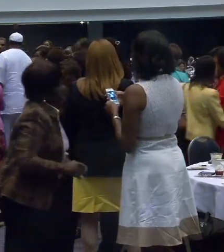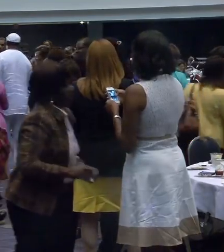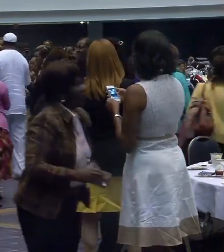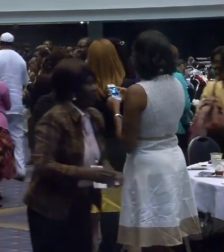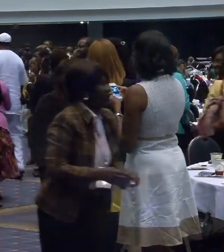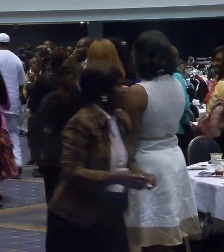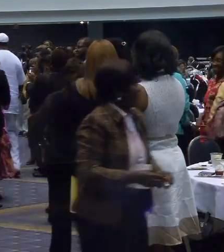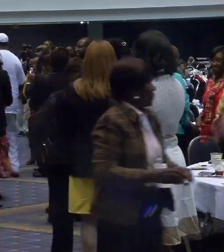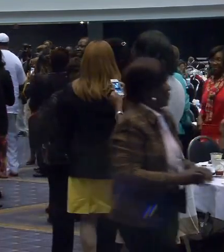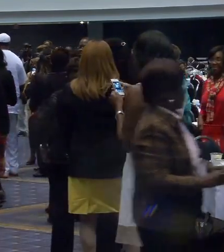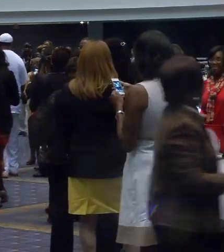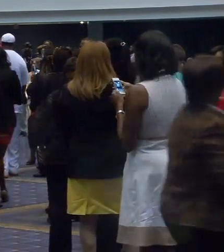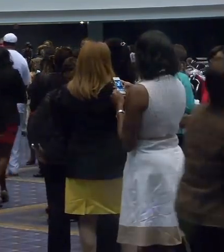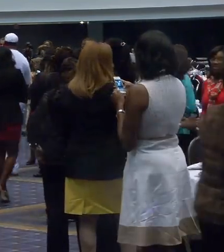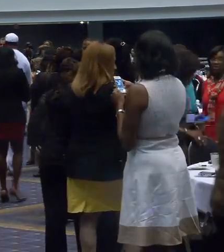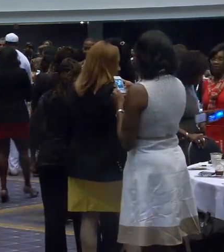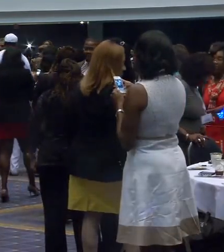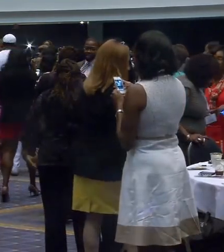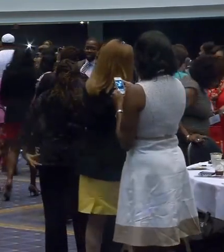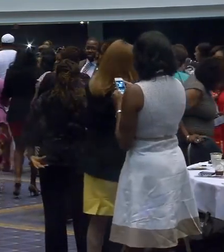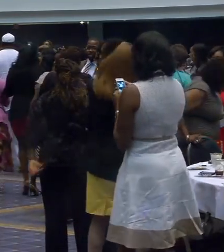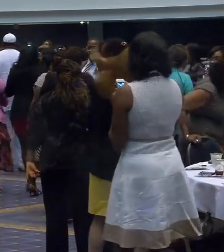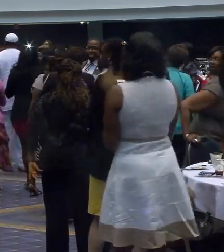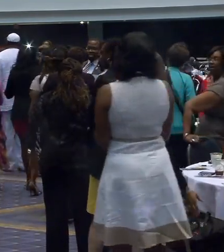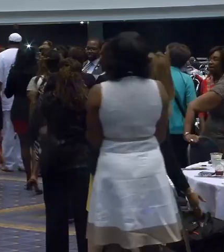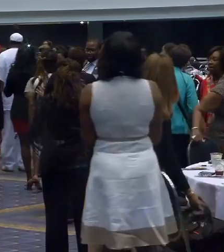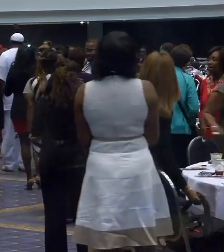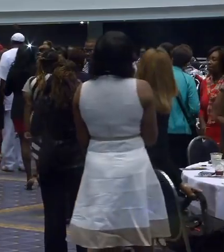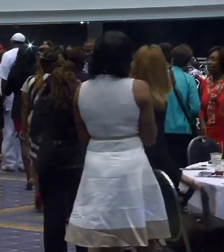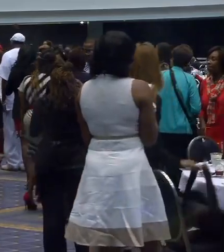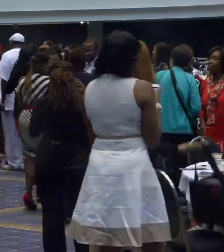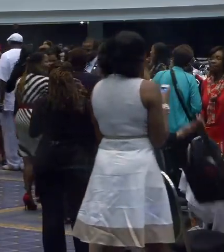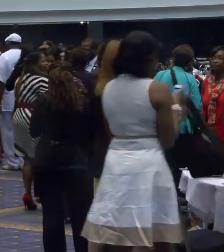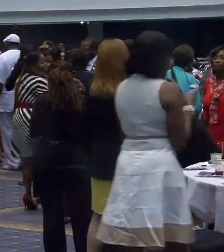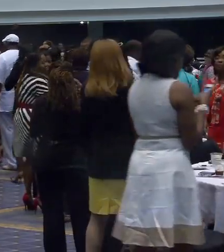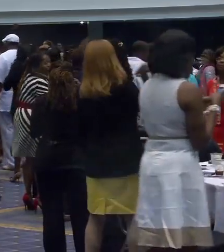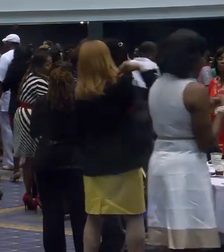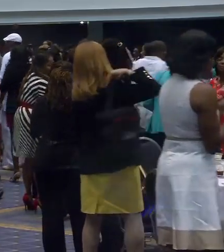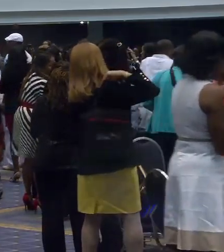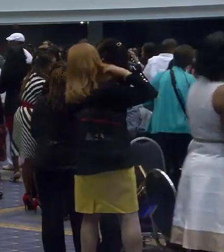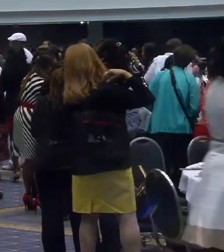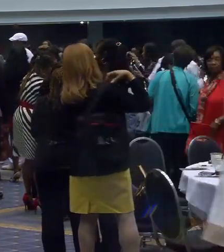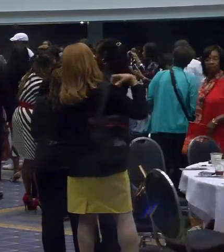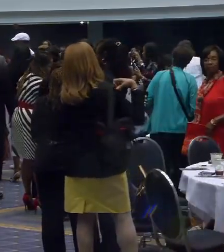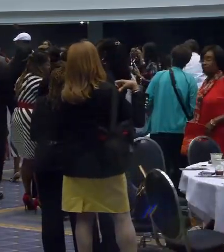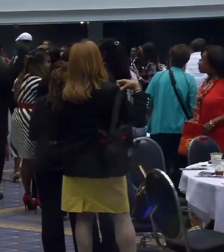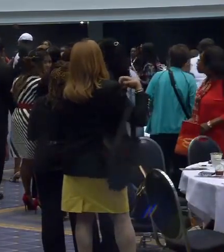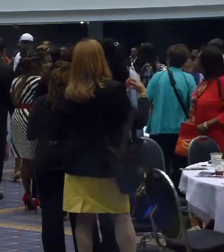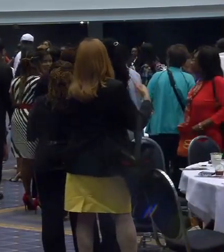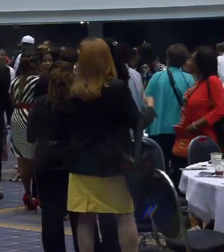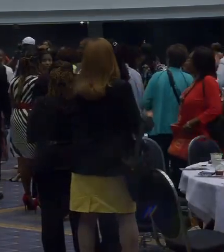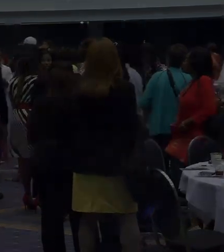be provided with what you need. Would you go on and open that business, please?